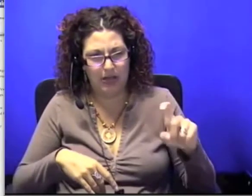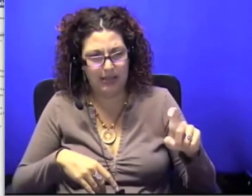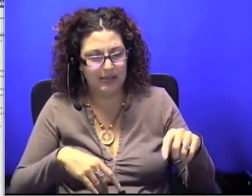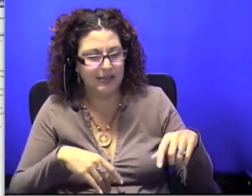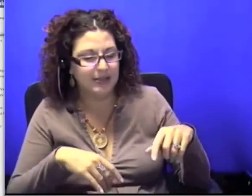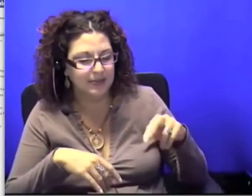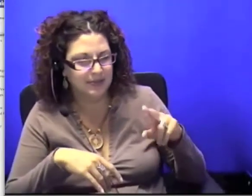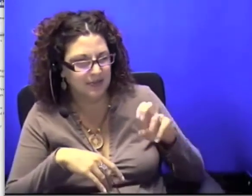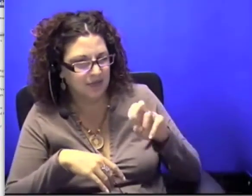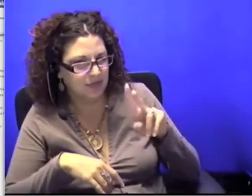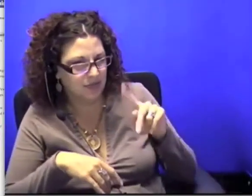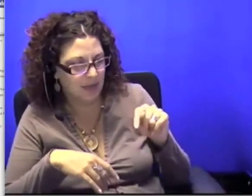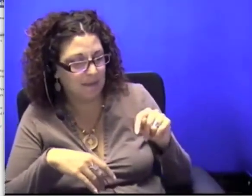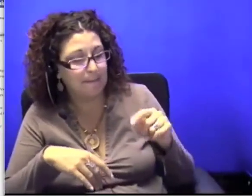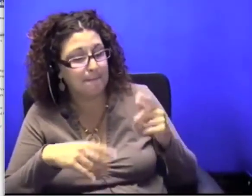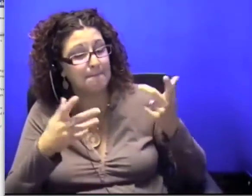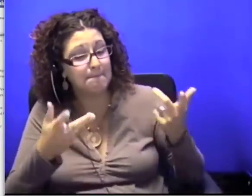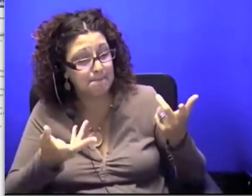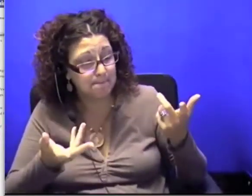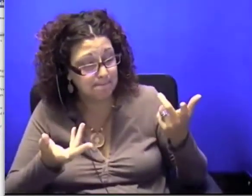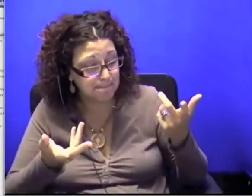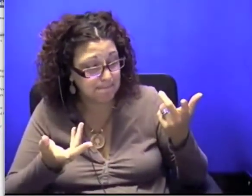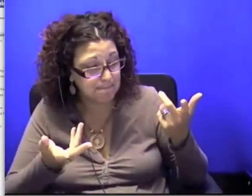Thank you. Mr. Sales,